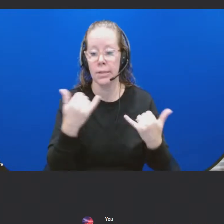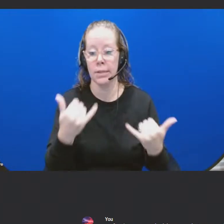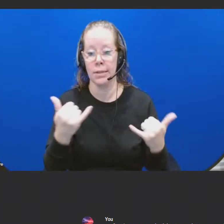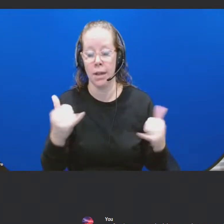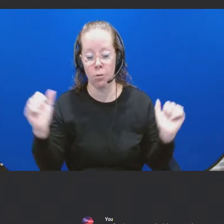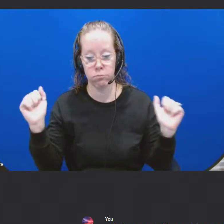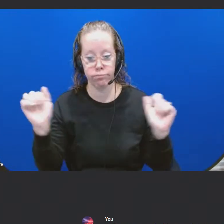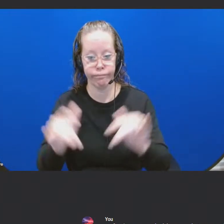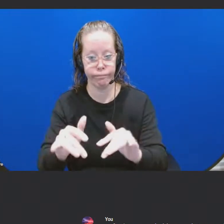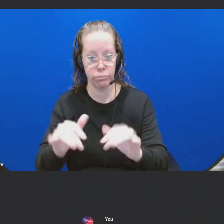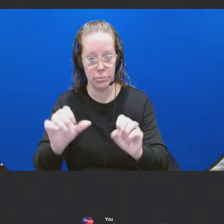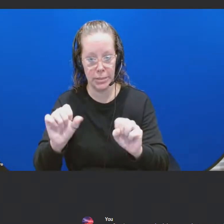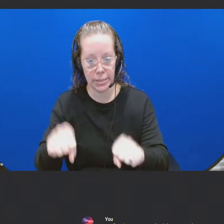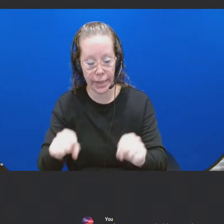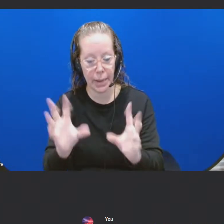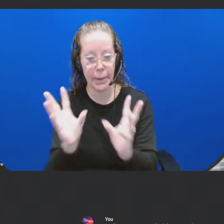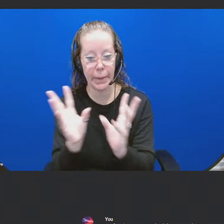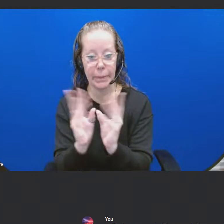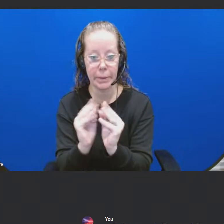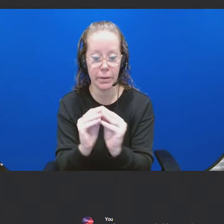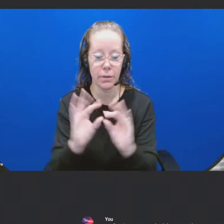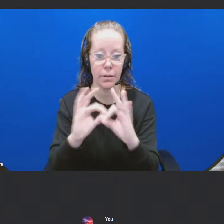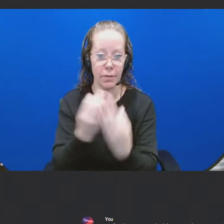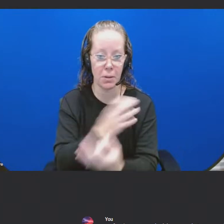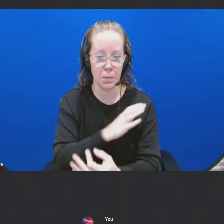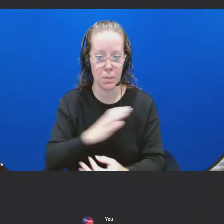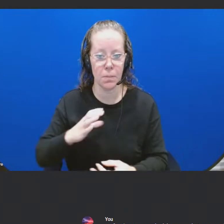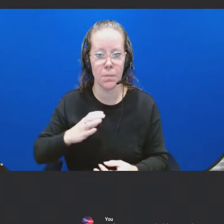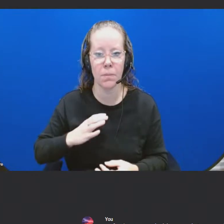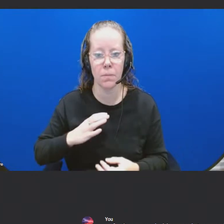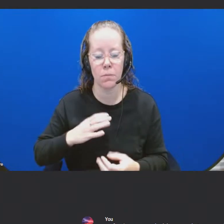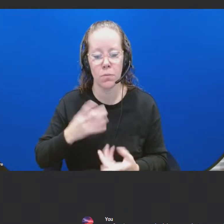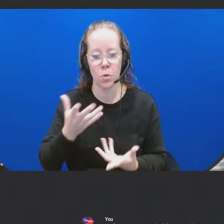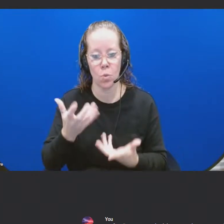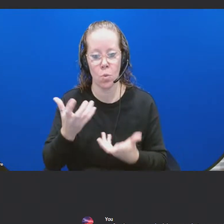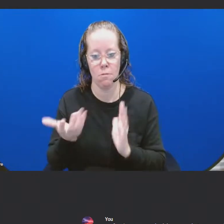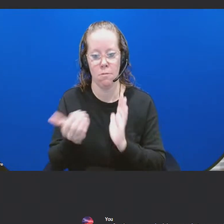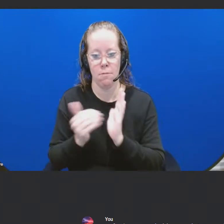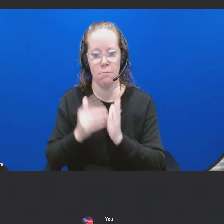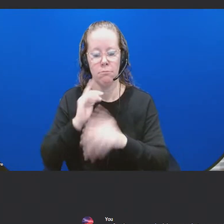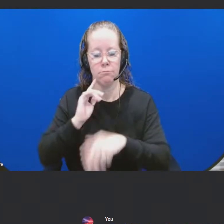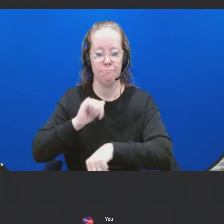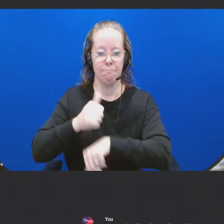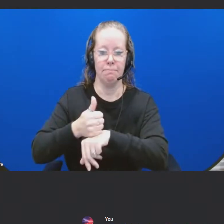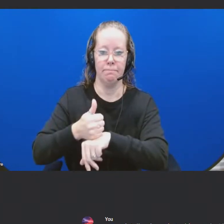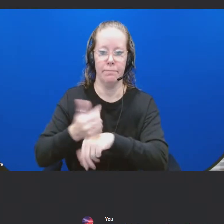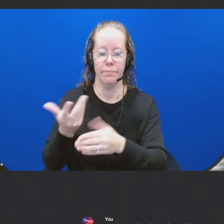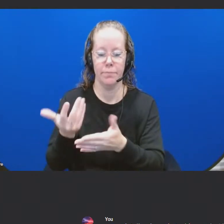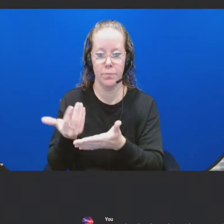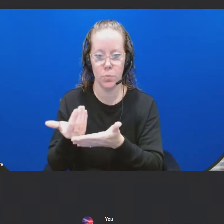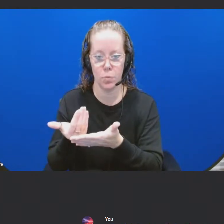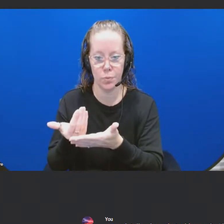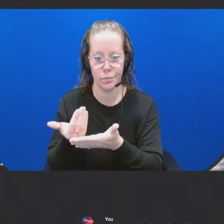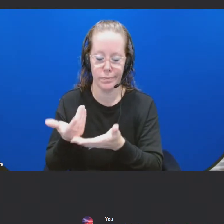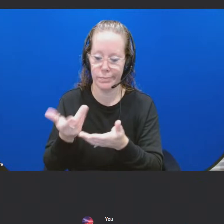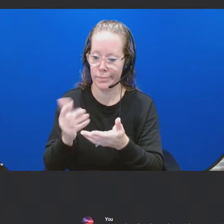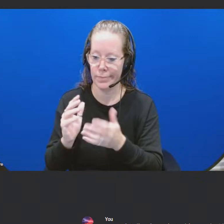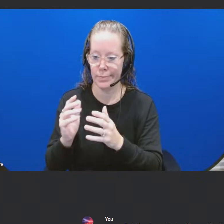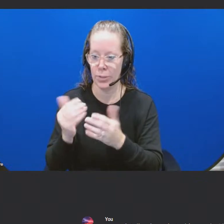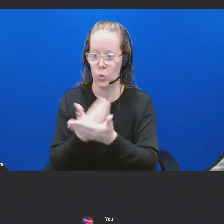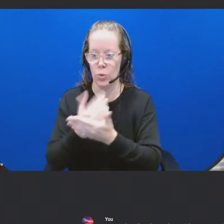have meetings. The home would like to see, an active family council happening